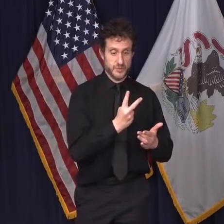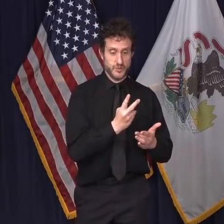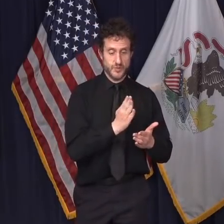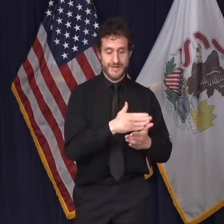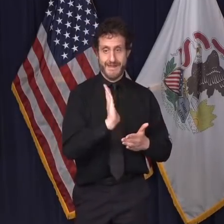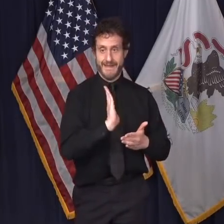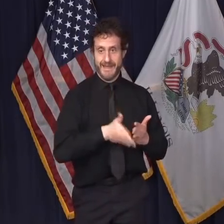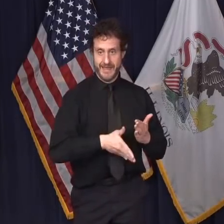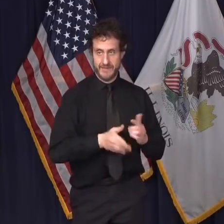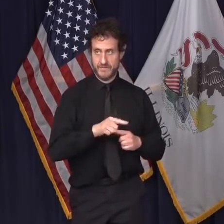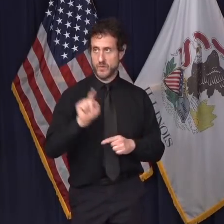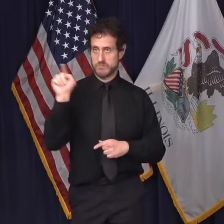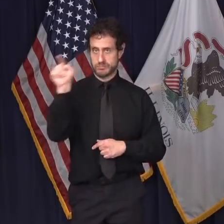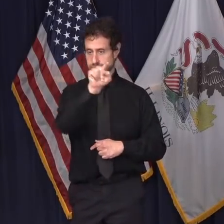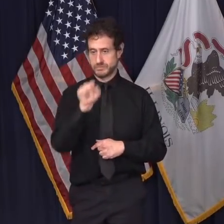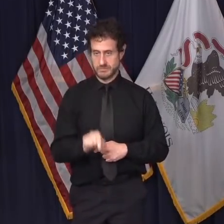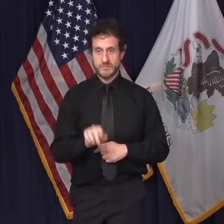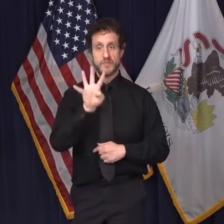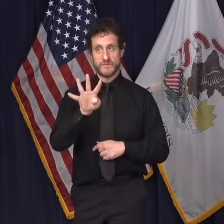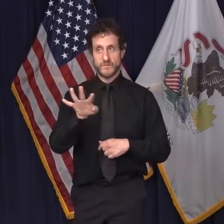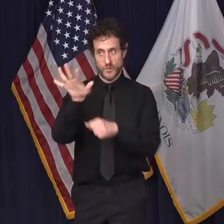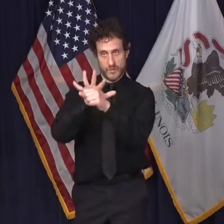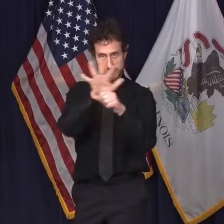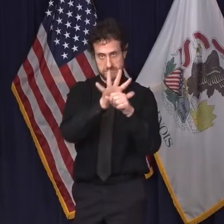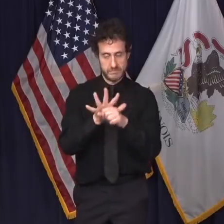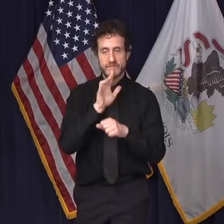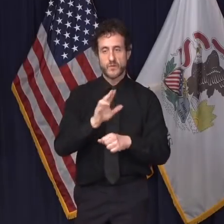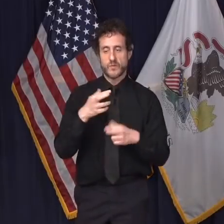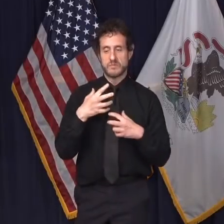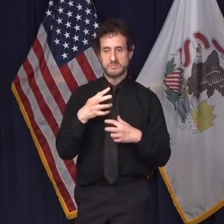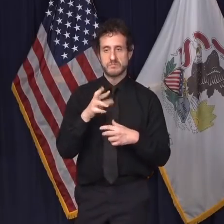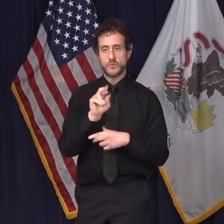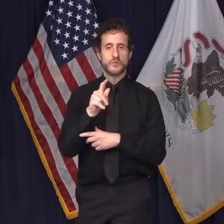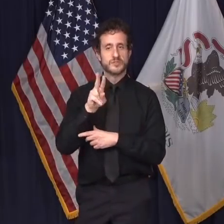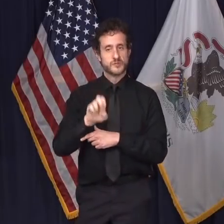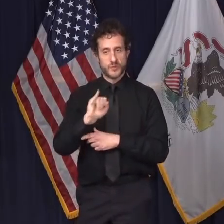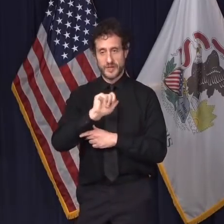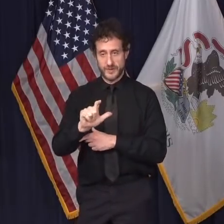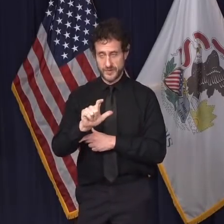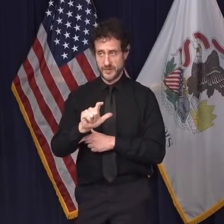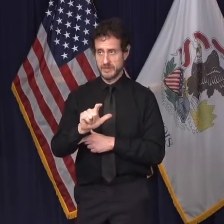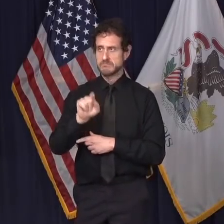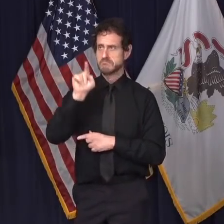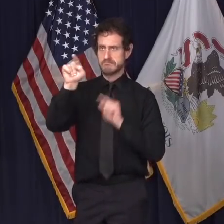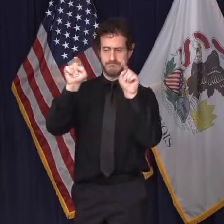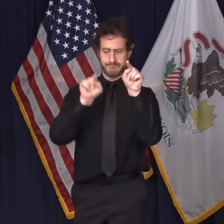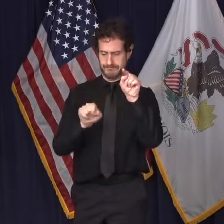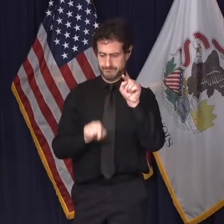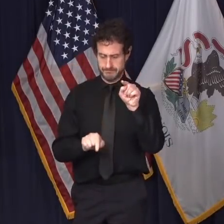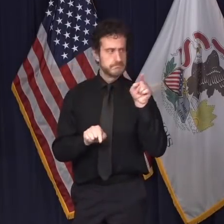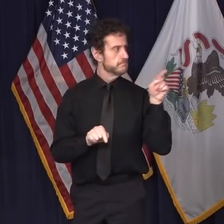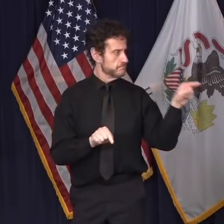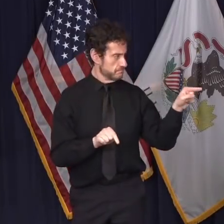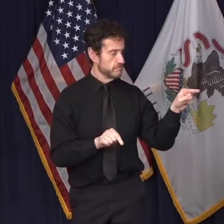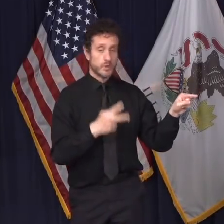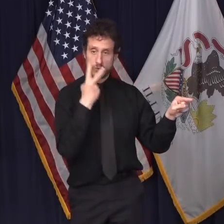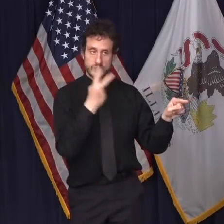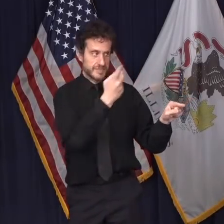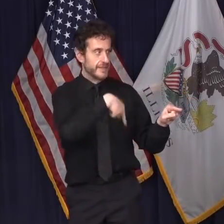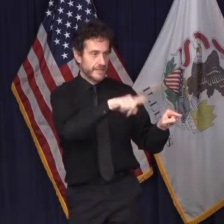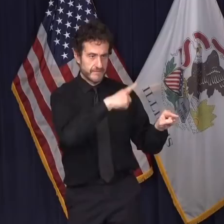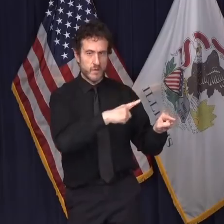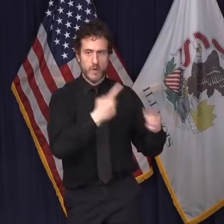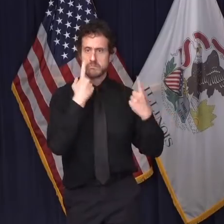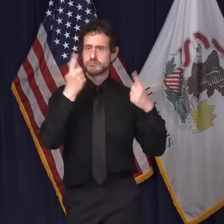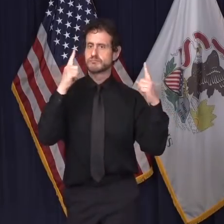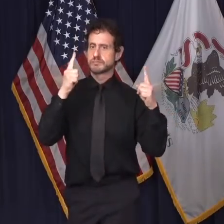4 regions of Restore Illinois. As you can see, each of the 4 regions has hit the 3 requirements for moving